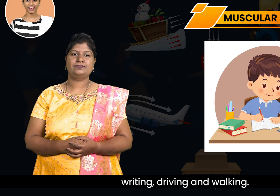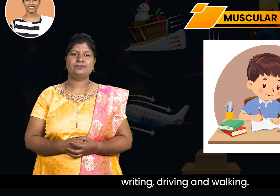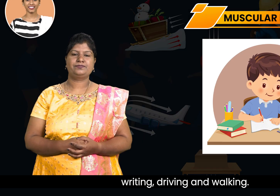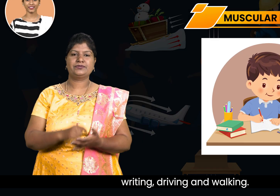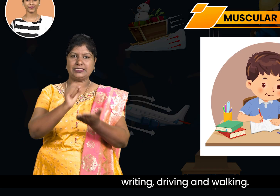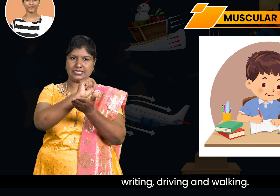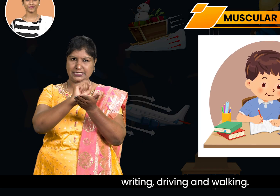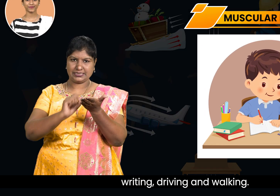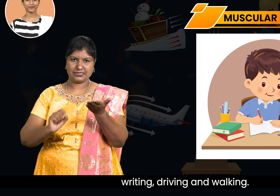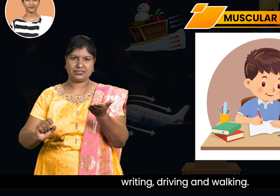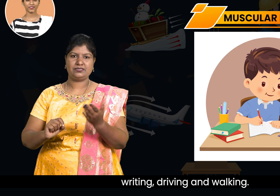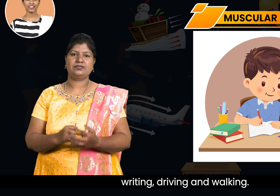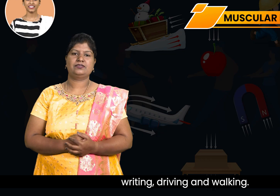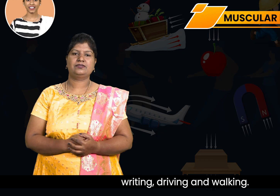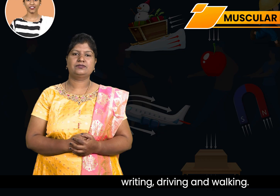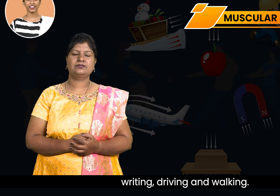writing,